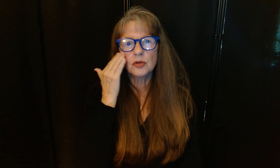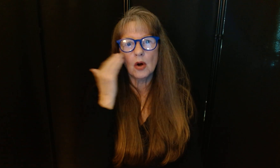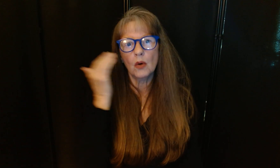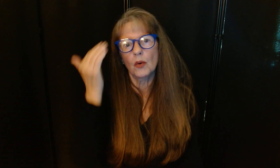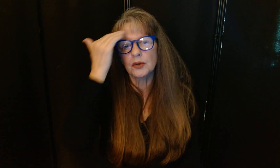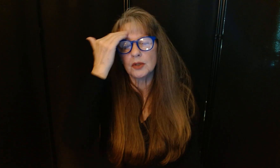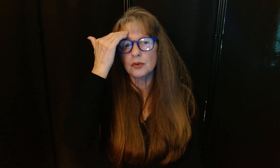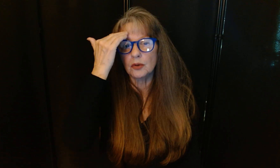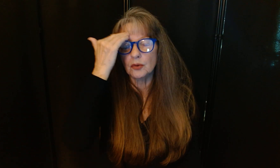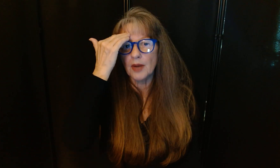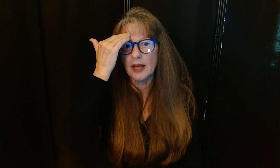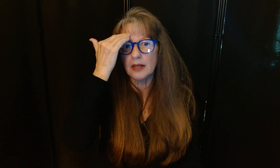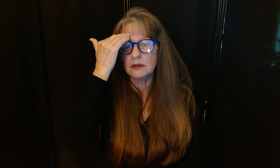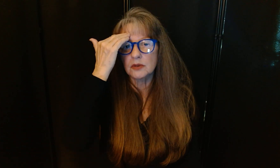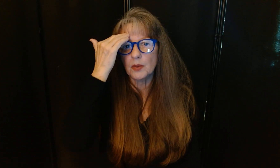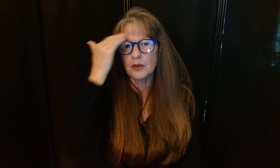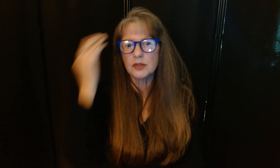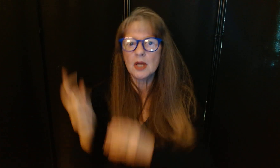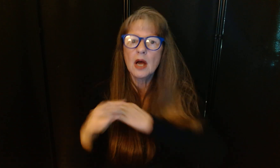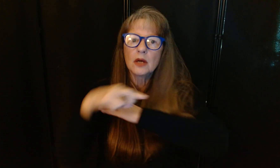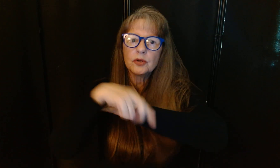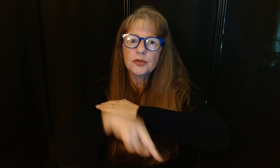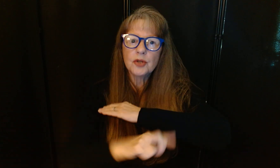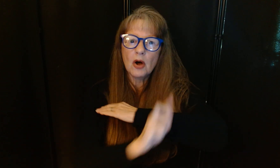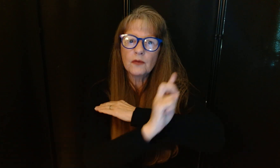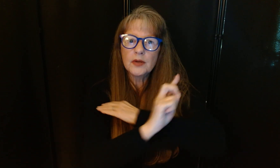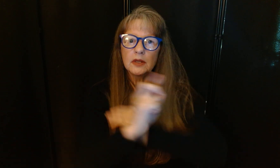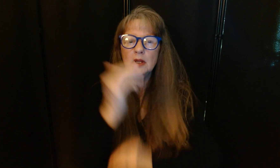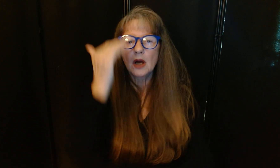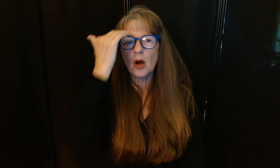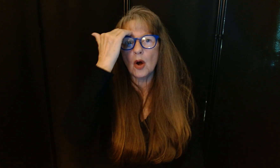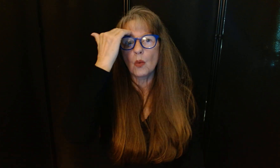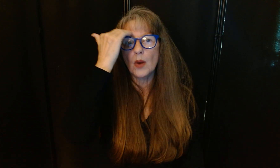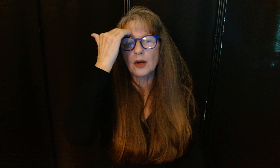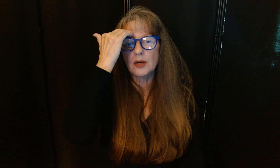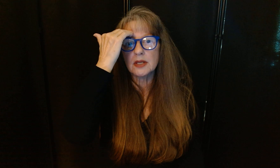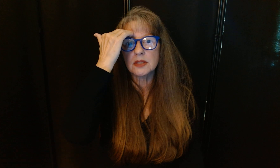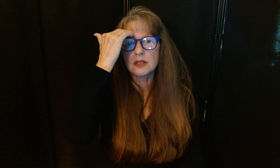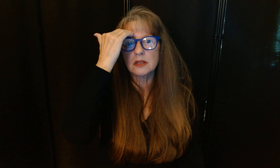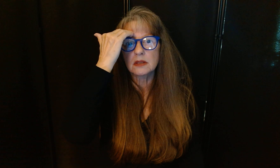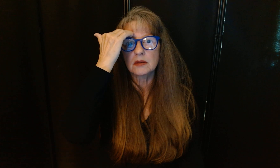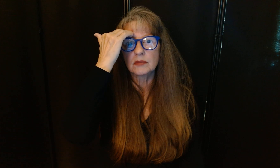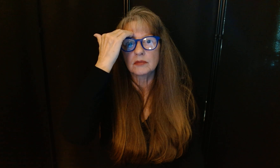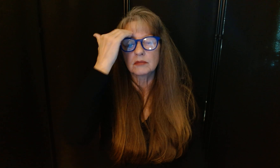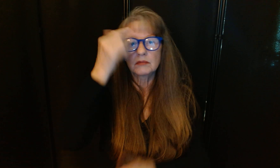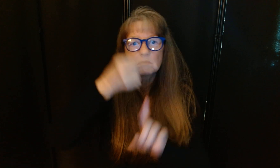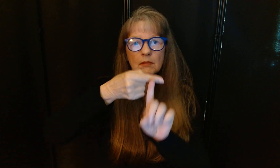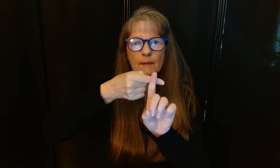or you could do it on your head, is awareness. Dolphin Awareness